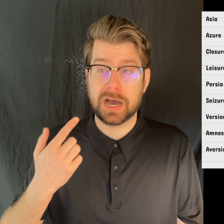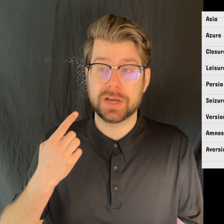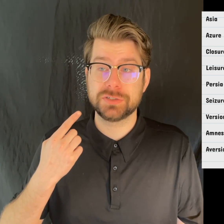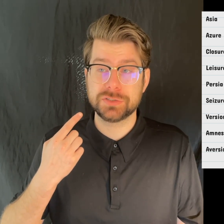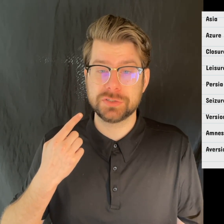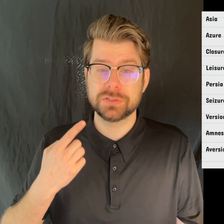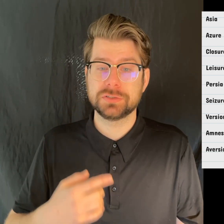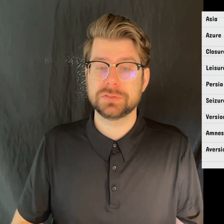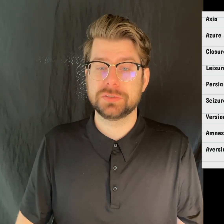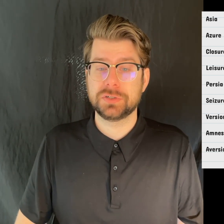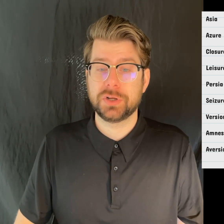collage,